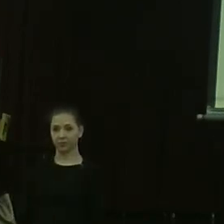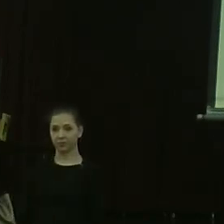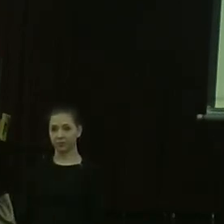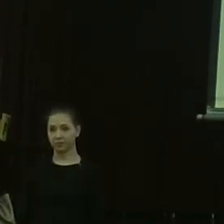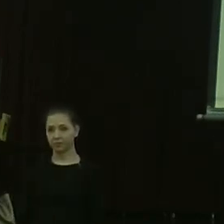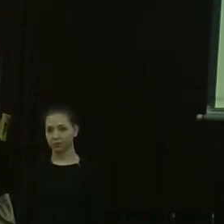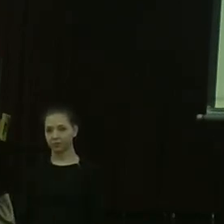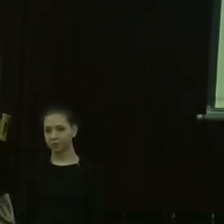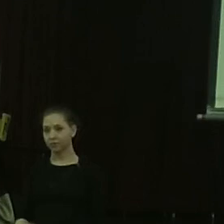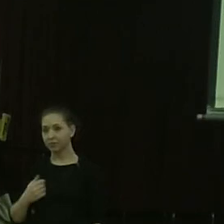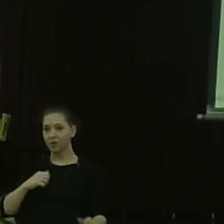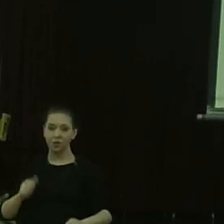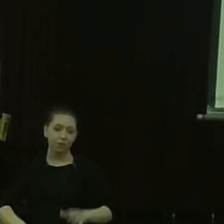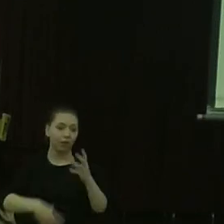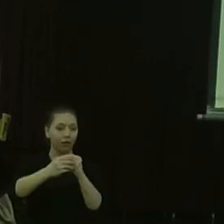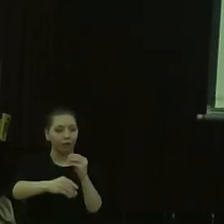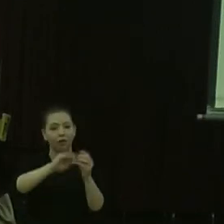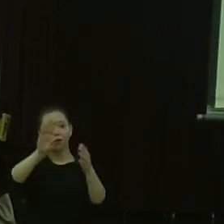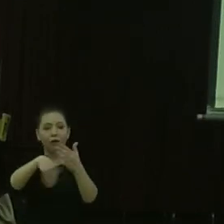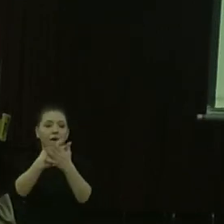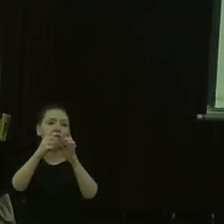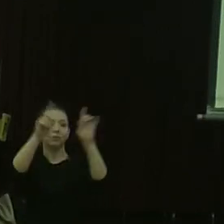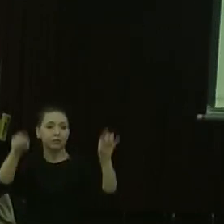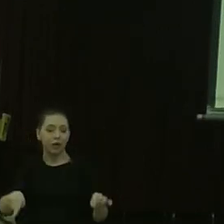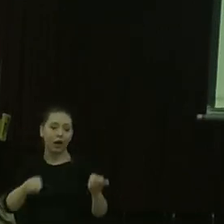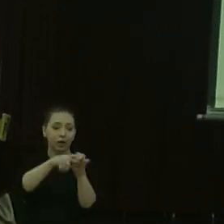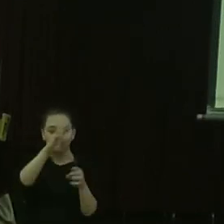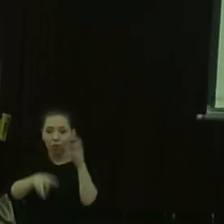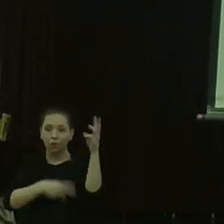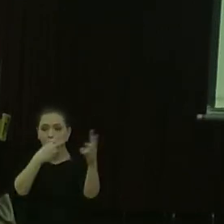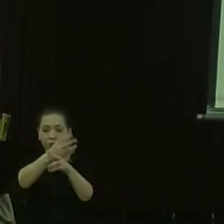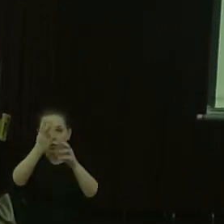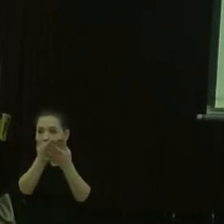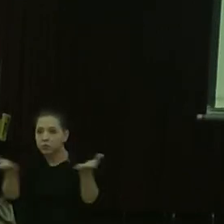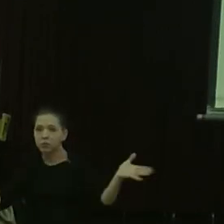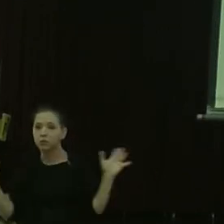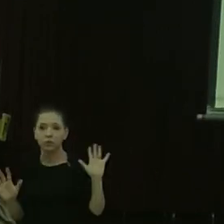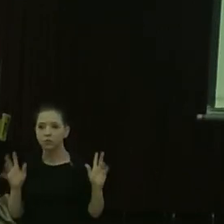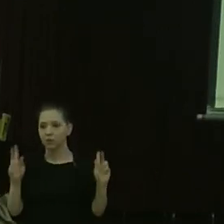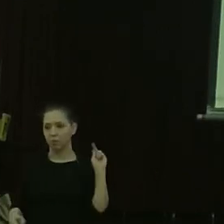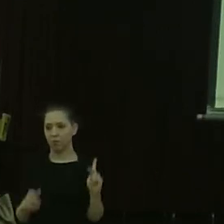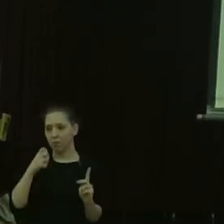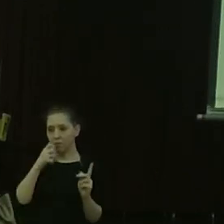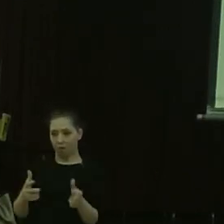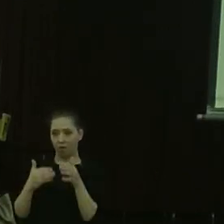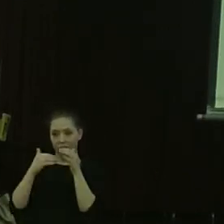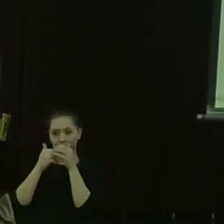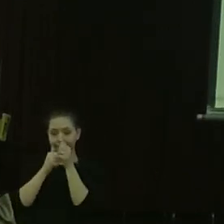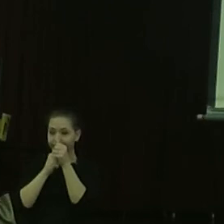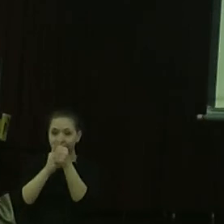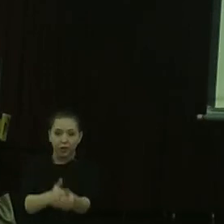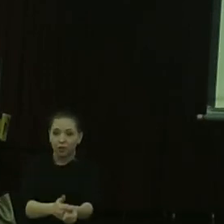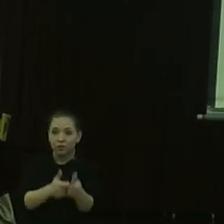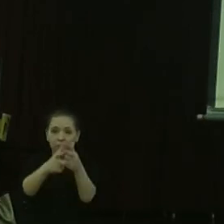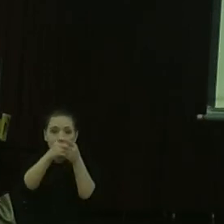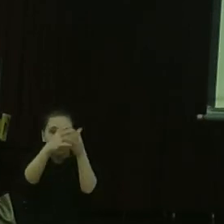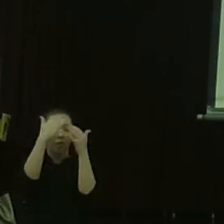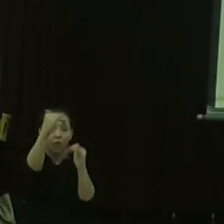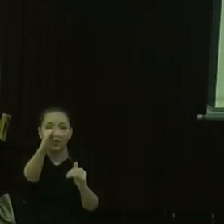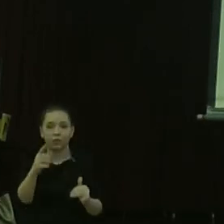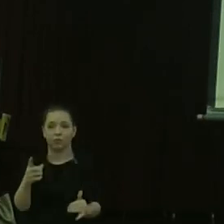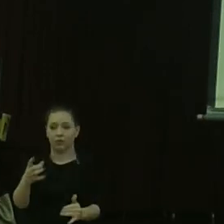We can put up all the signs in the world. People are not driving the speed limit. The lights flashing at